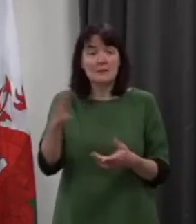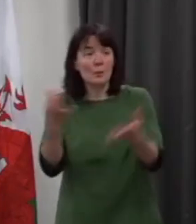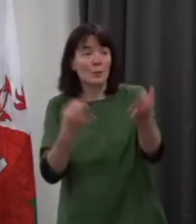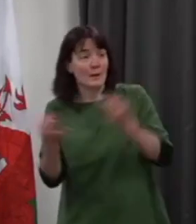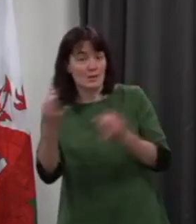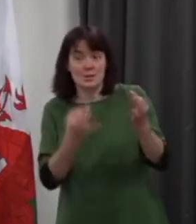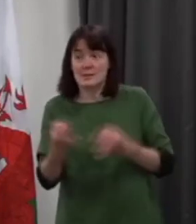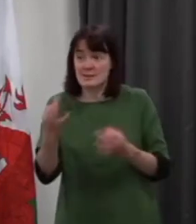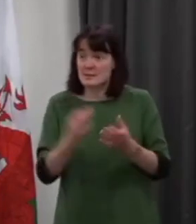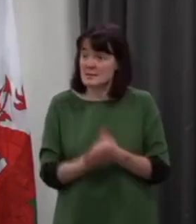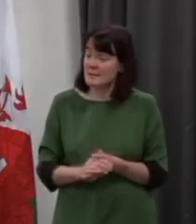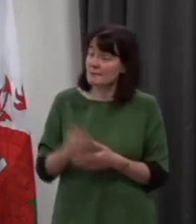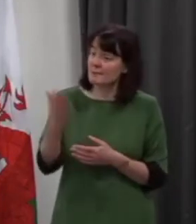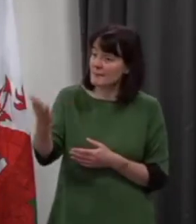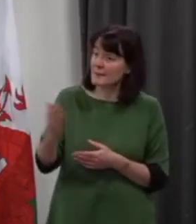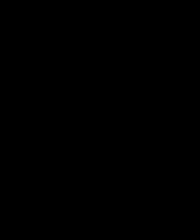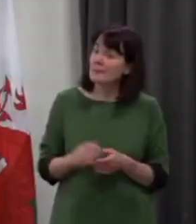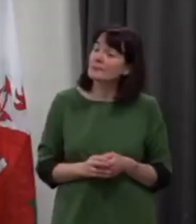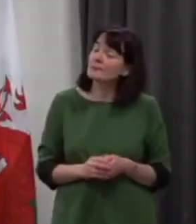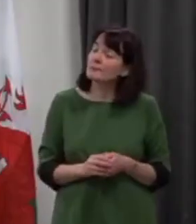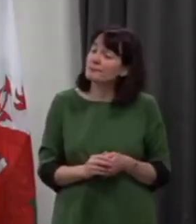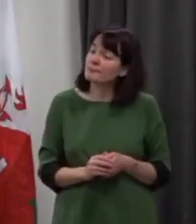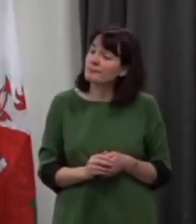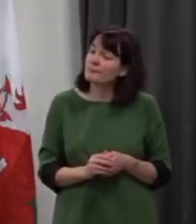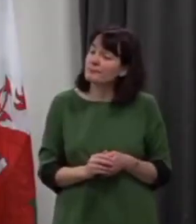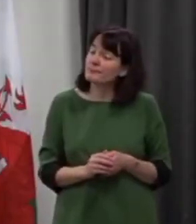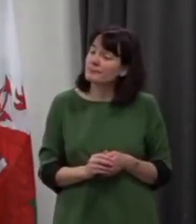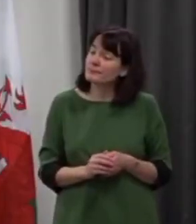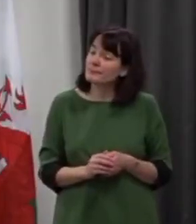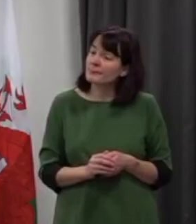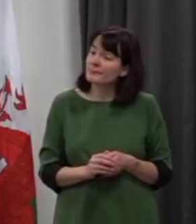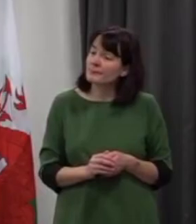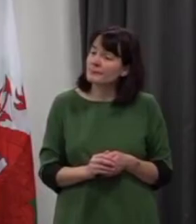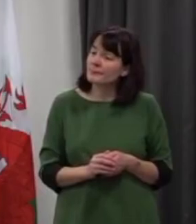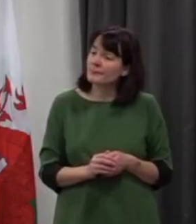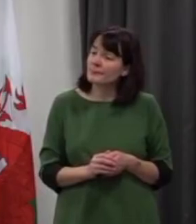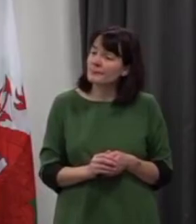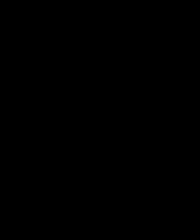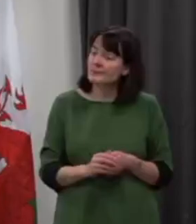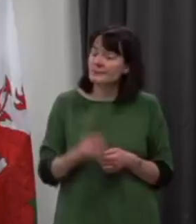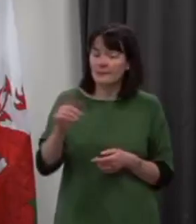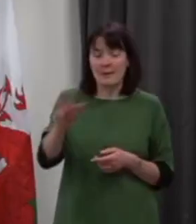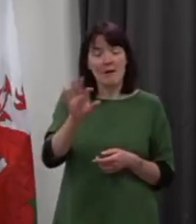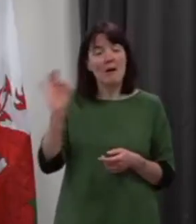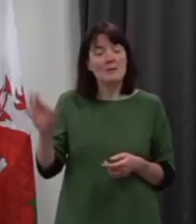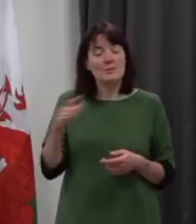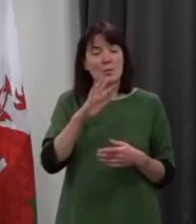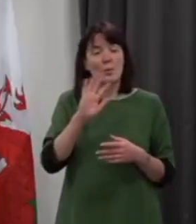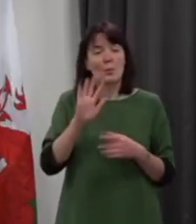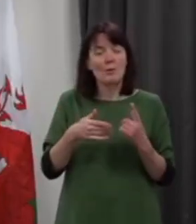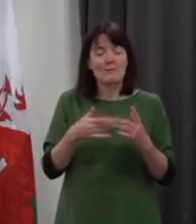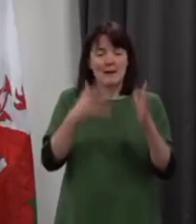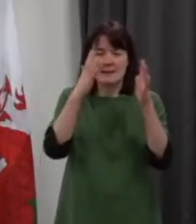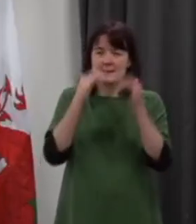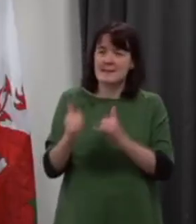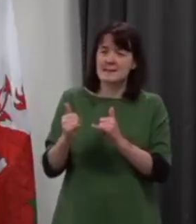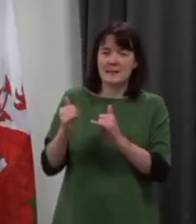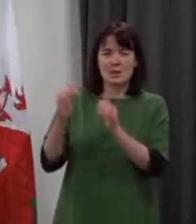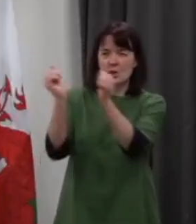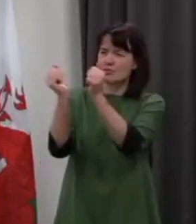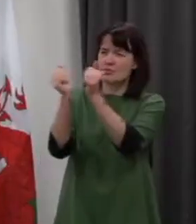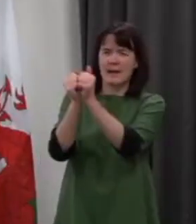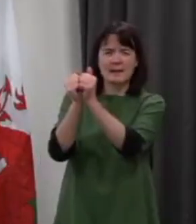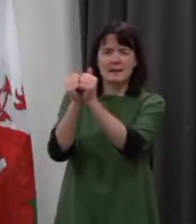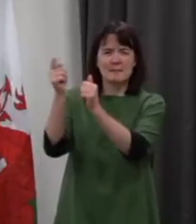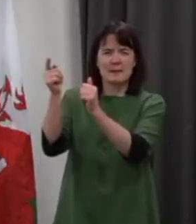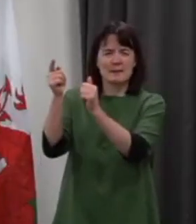and then around the room. Felicity from BBC. Thank you very much indeed. Can I ask you about the testing contract that collapsed? Can you